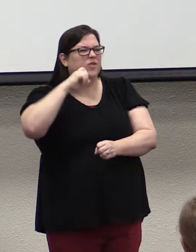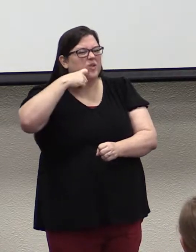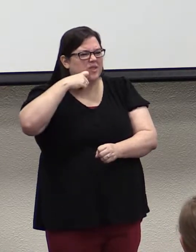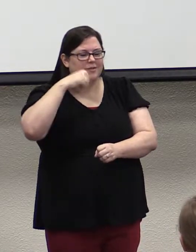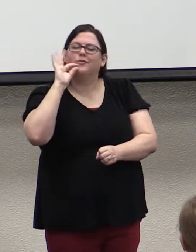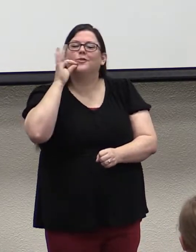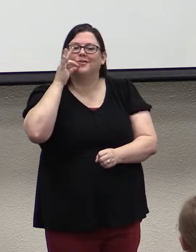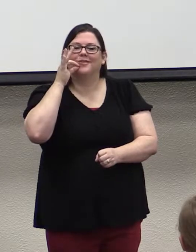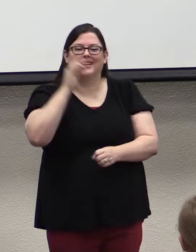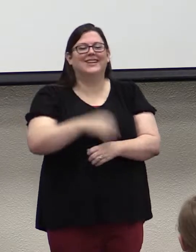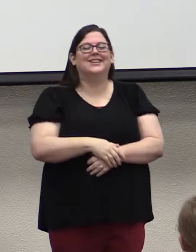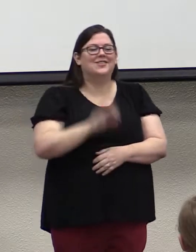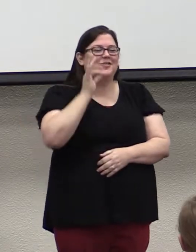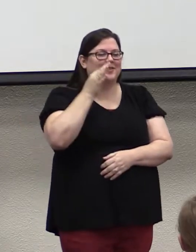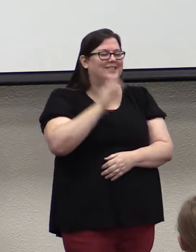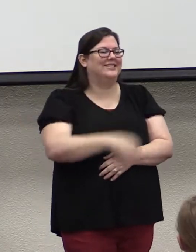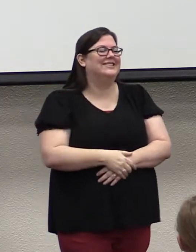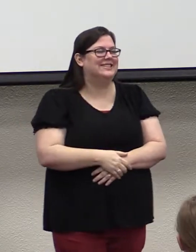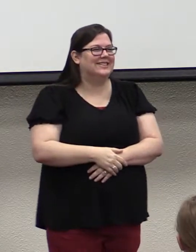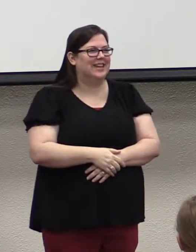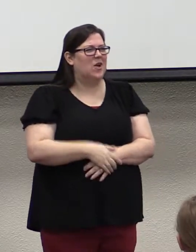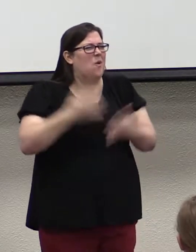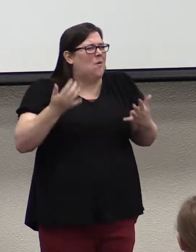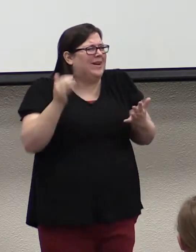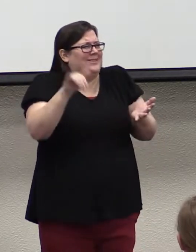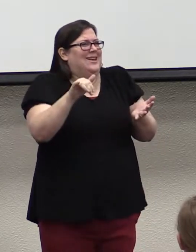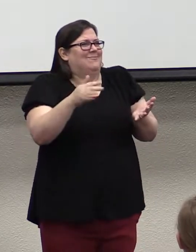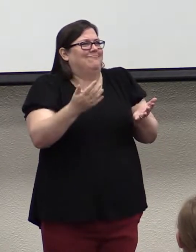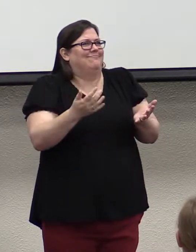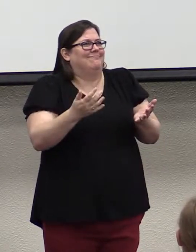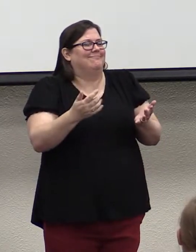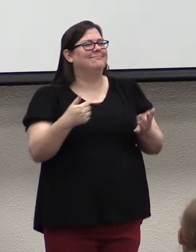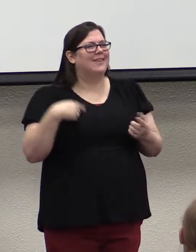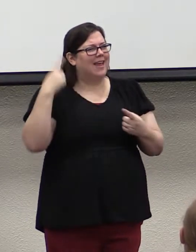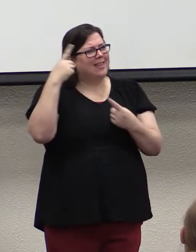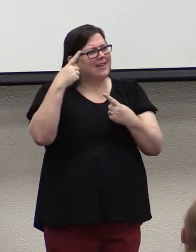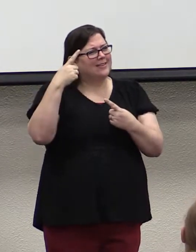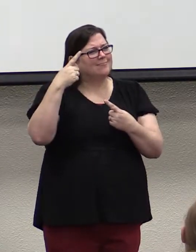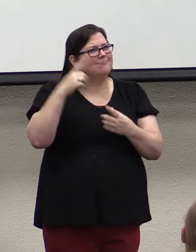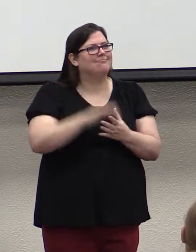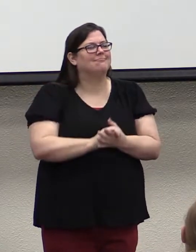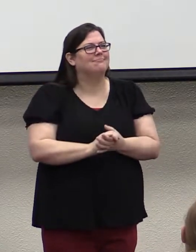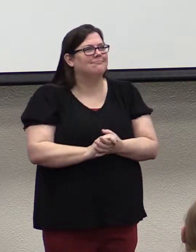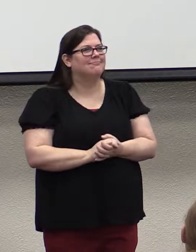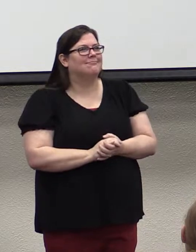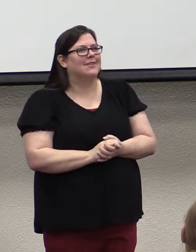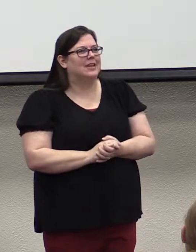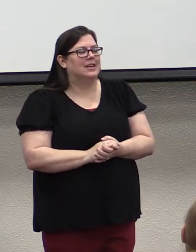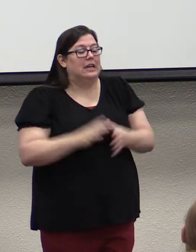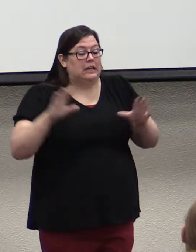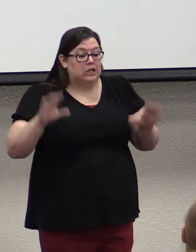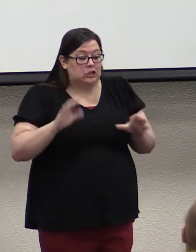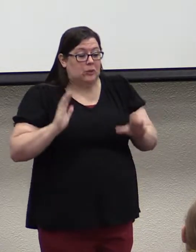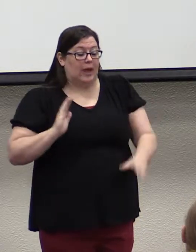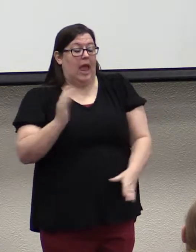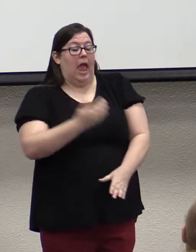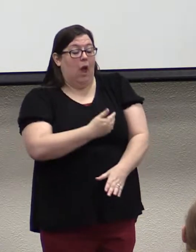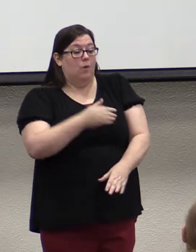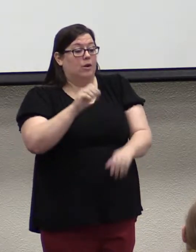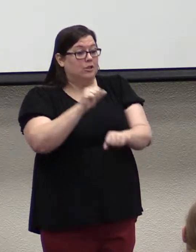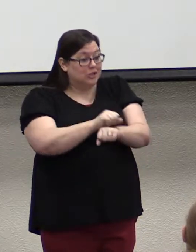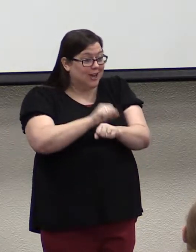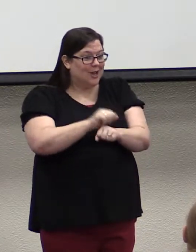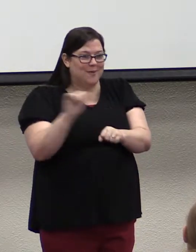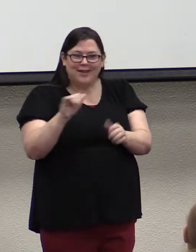it a little bit. So what is bearing fruit? I think bearing fruit is doing our job as